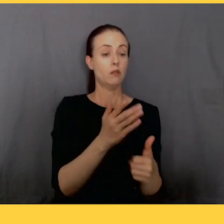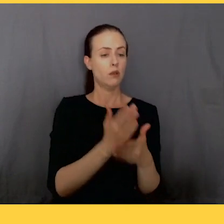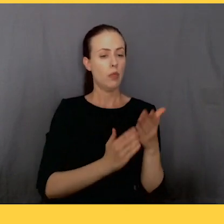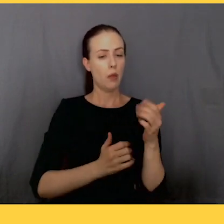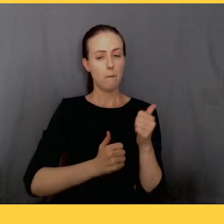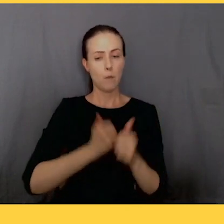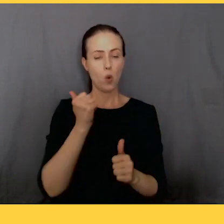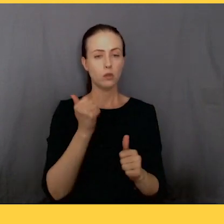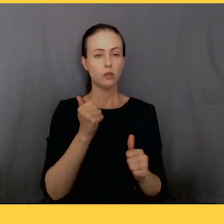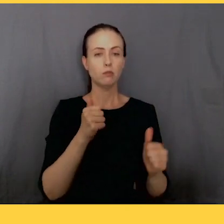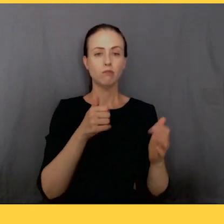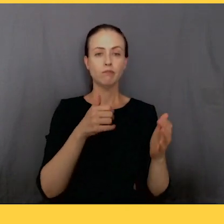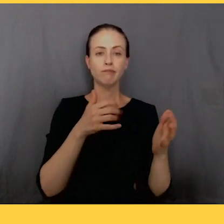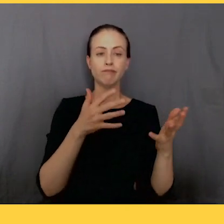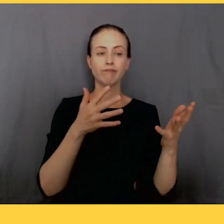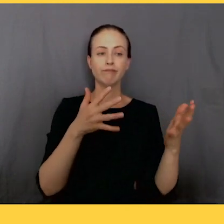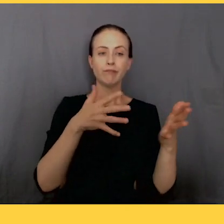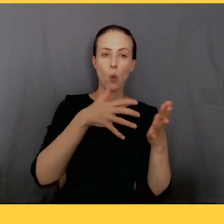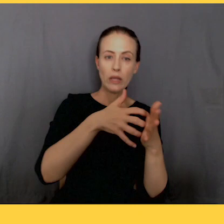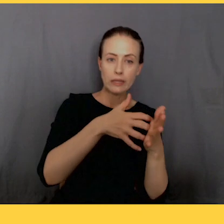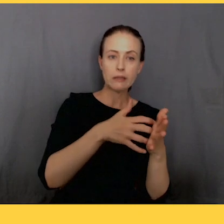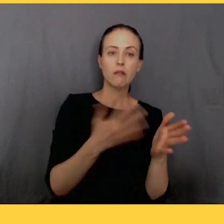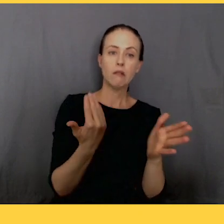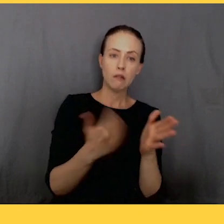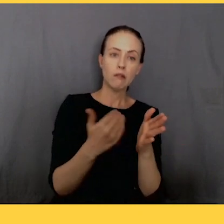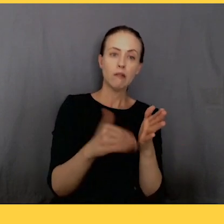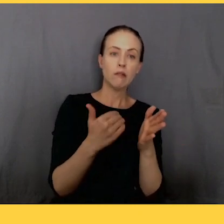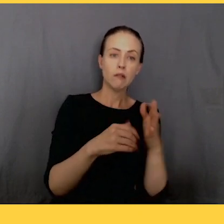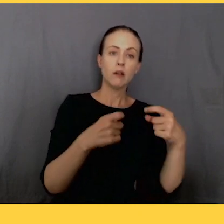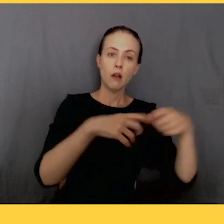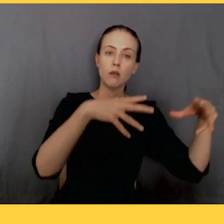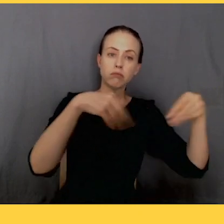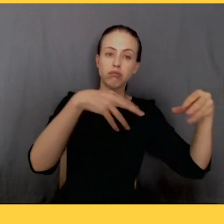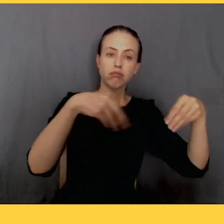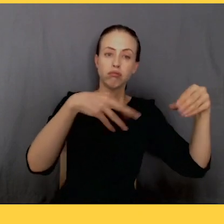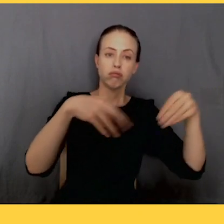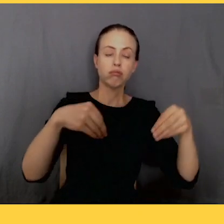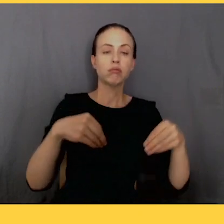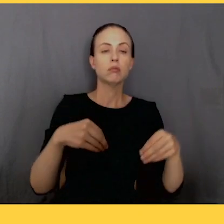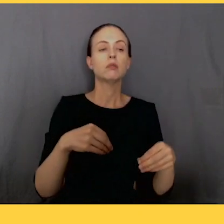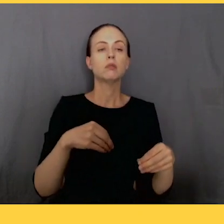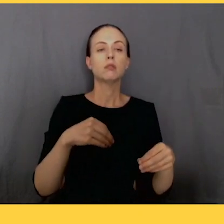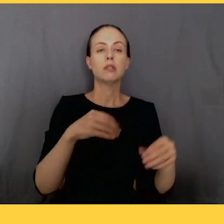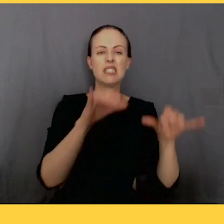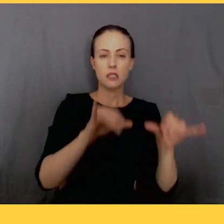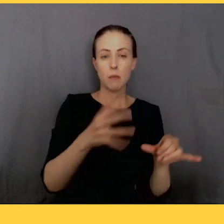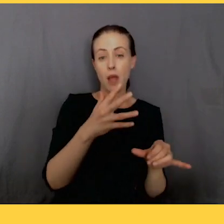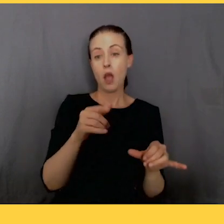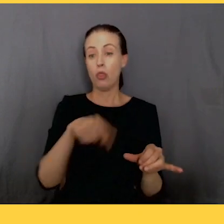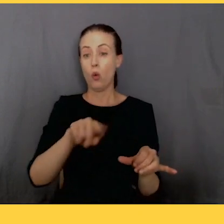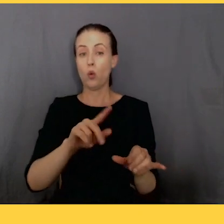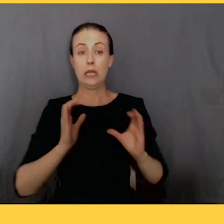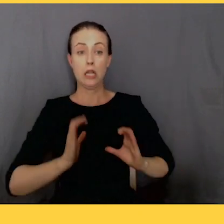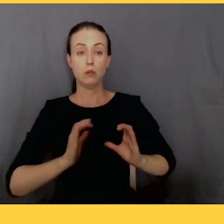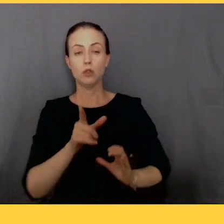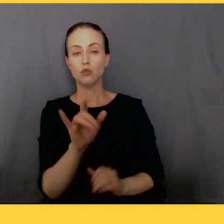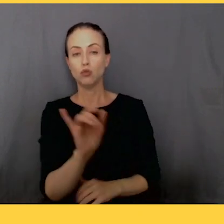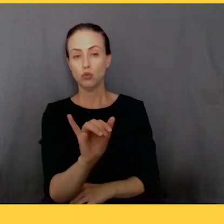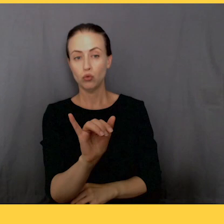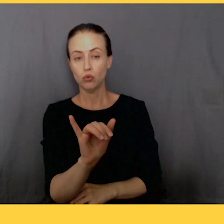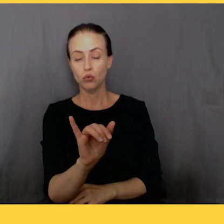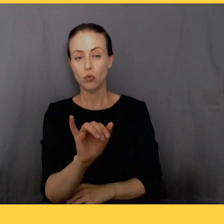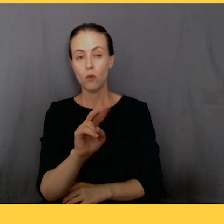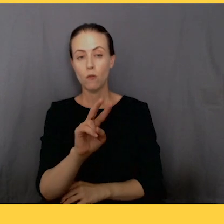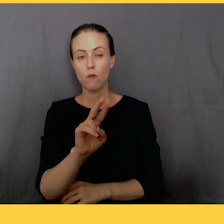vulnerable circuits are and the most vulnerable customers. And we're using that vulnerability. We have a vulnerability scoring, if you will. Think